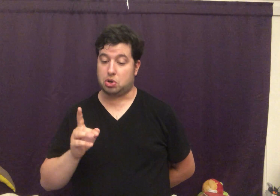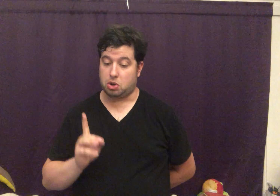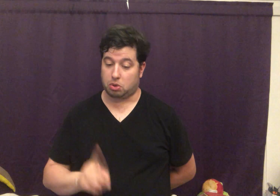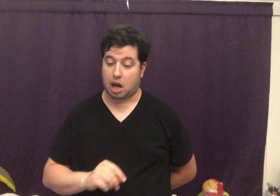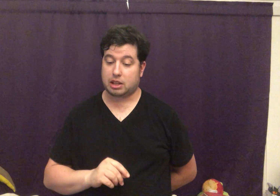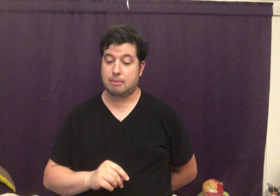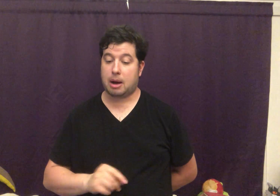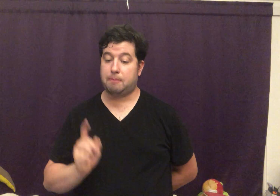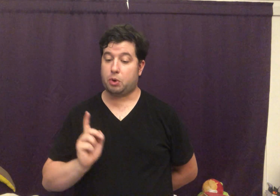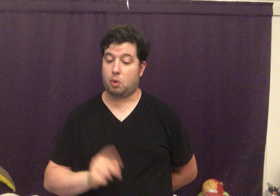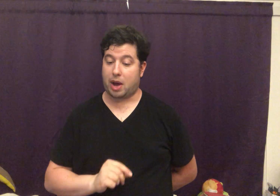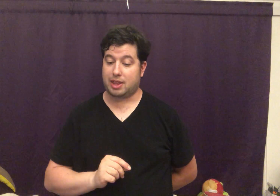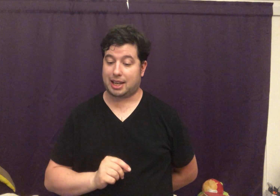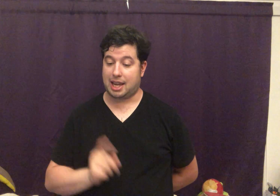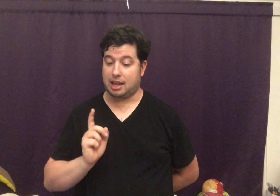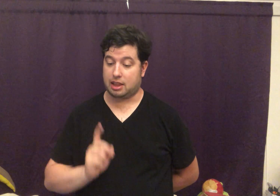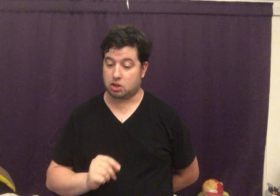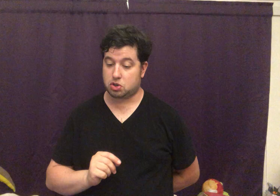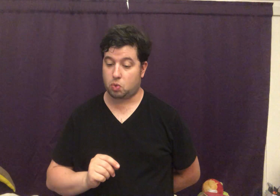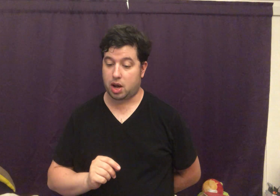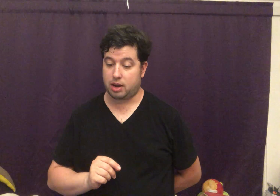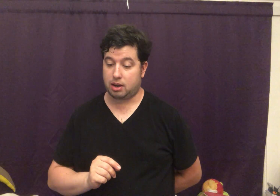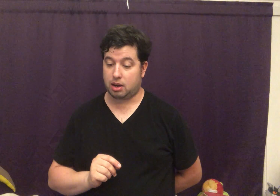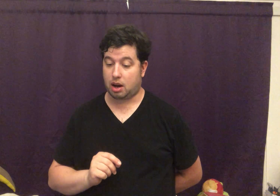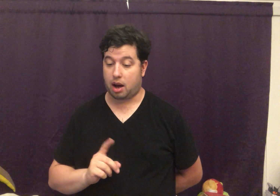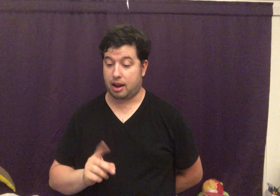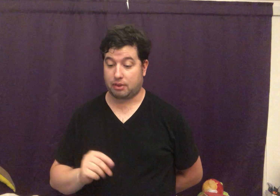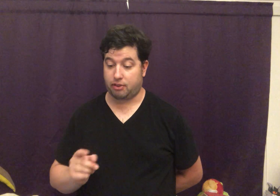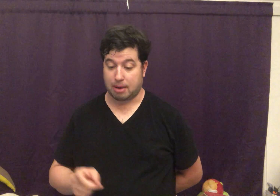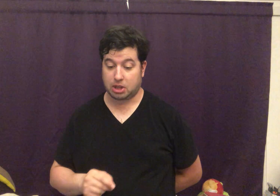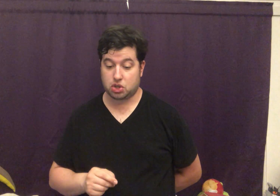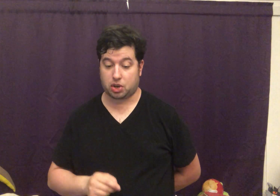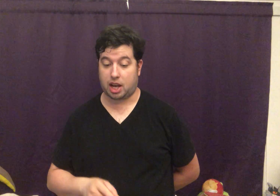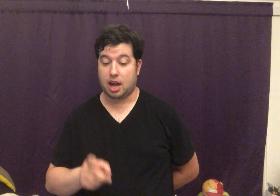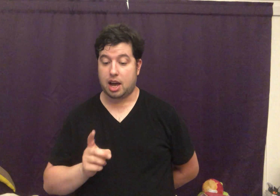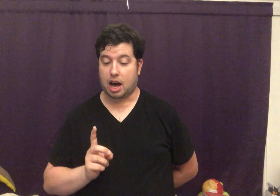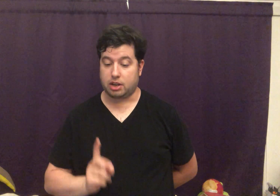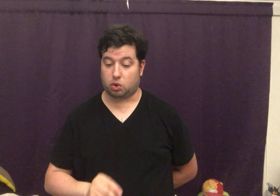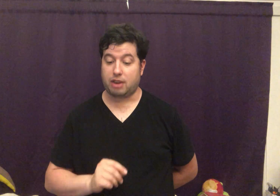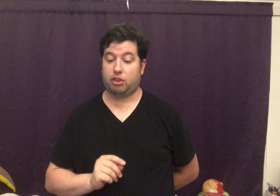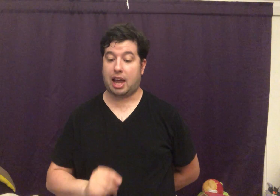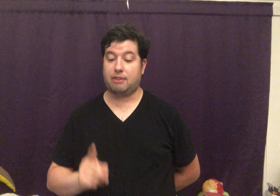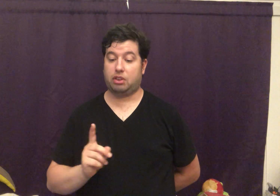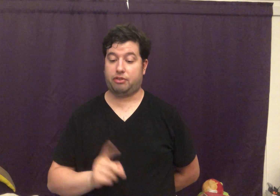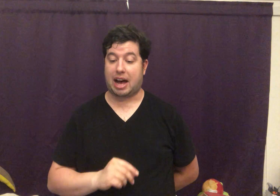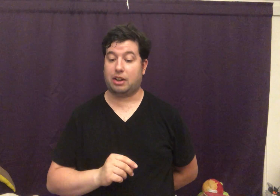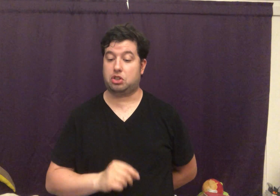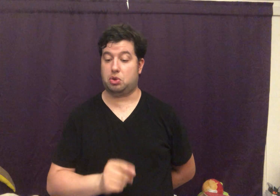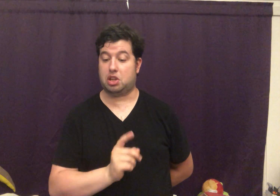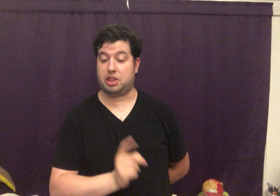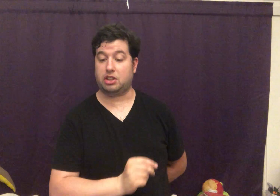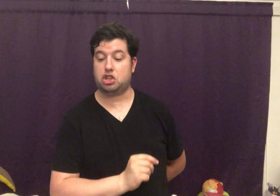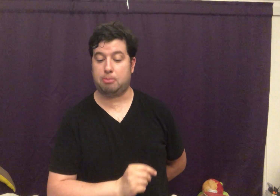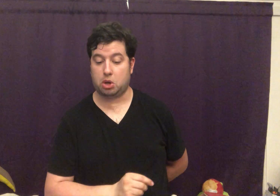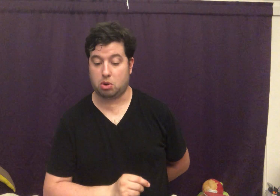you lock them up, throw away the key. There's one on every family tree. Ungrateful, hateful, vile to the things she put you